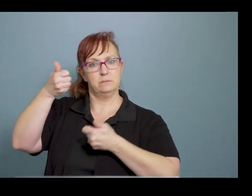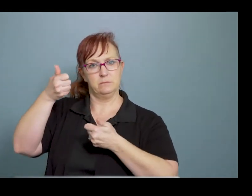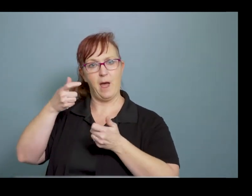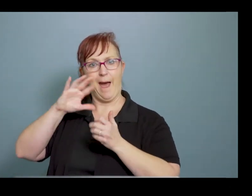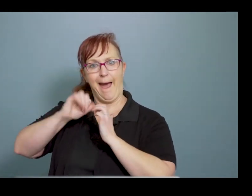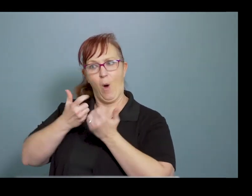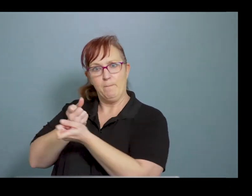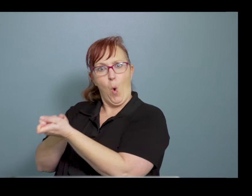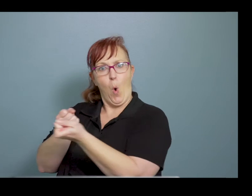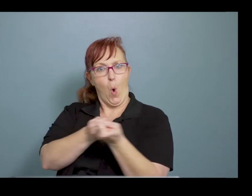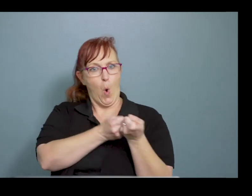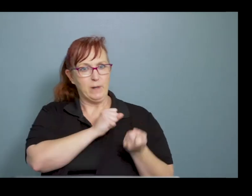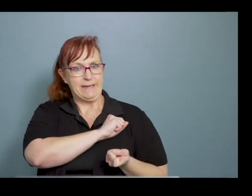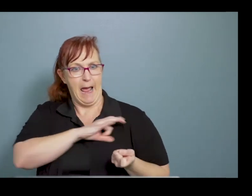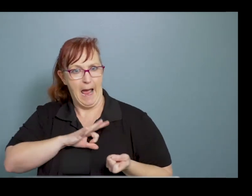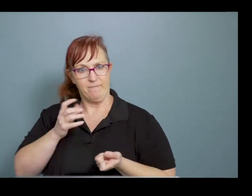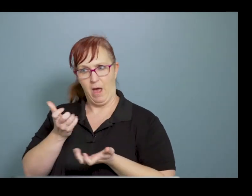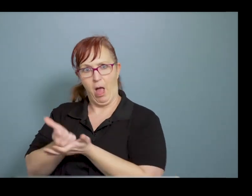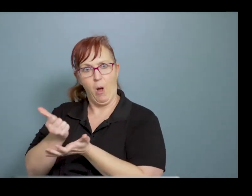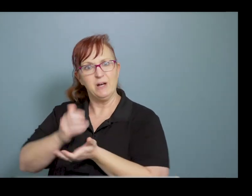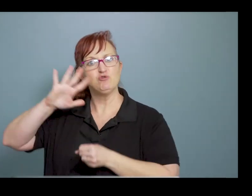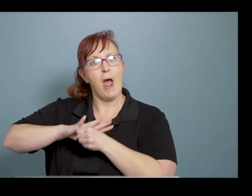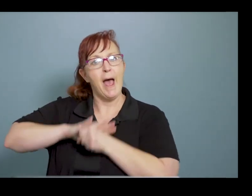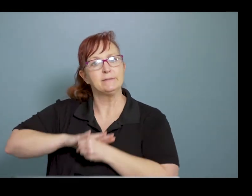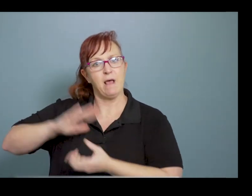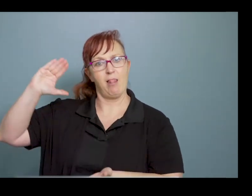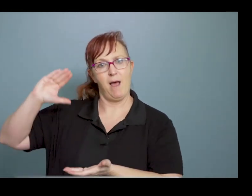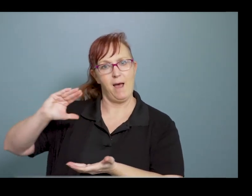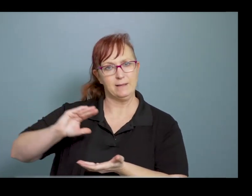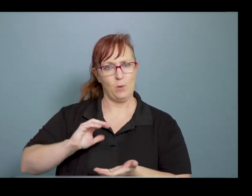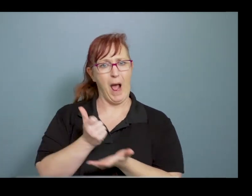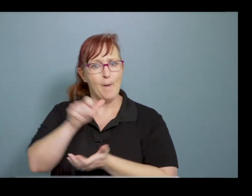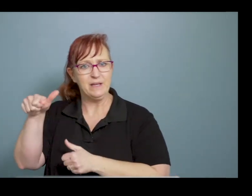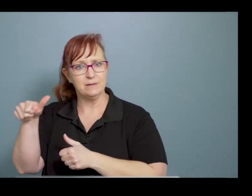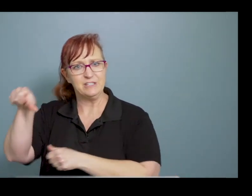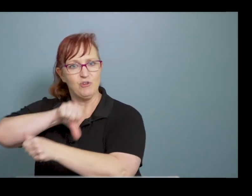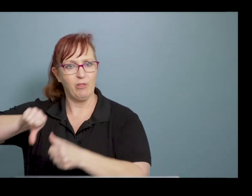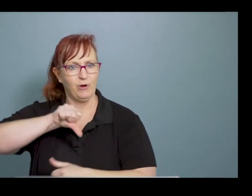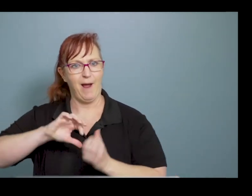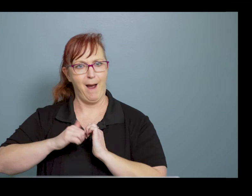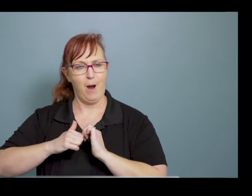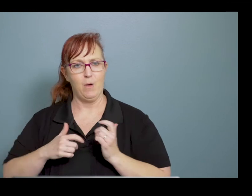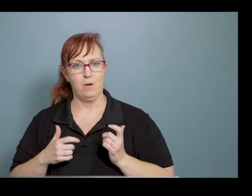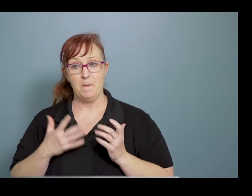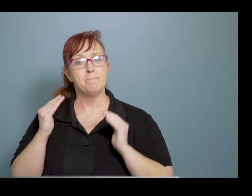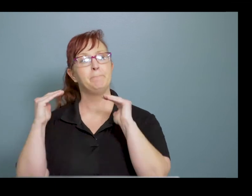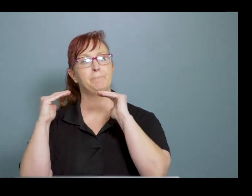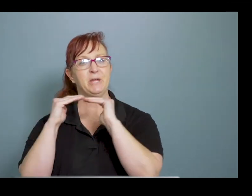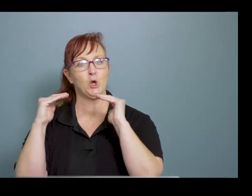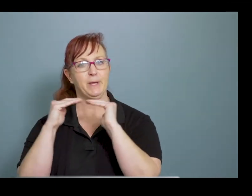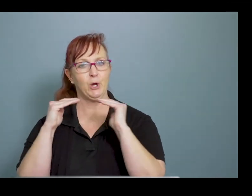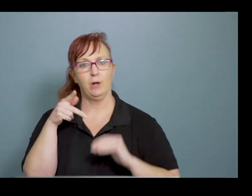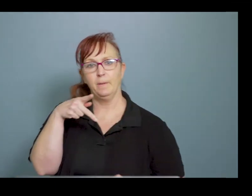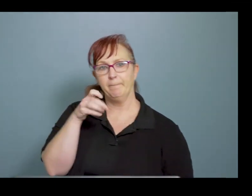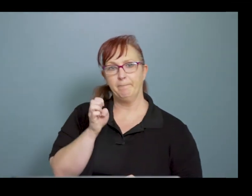our staff and help make life less stressful. But I would also say, is there a component of peer-to-peer effort